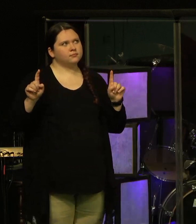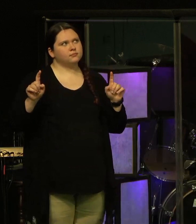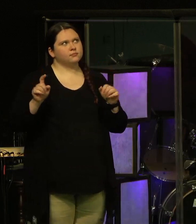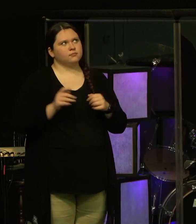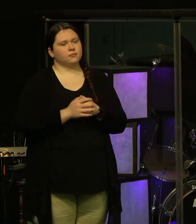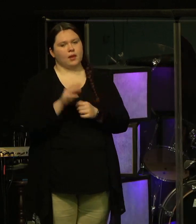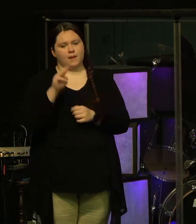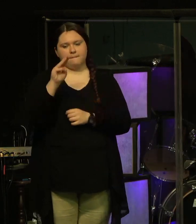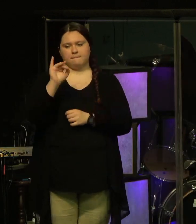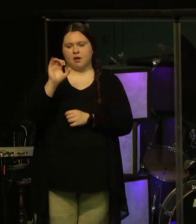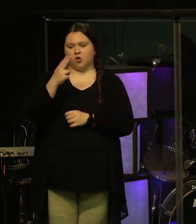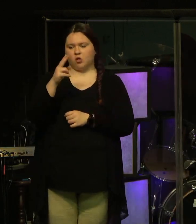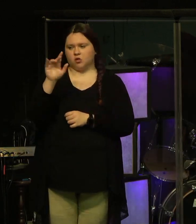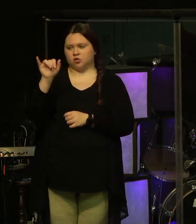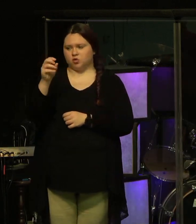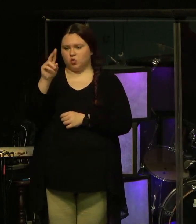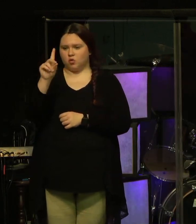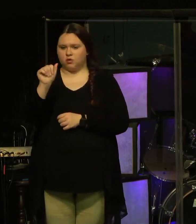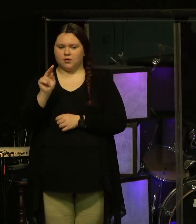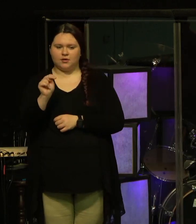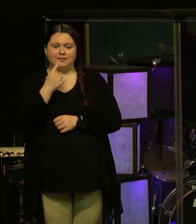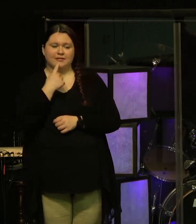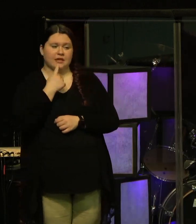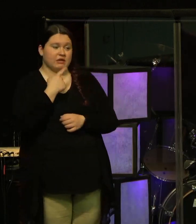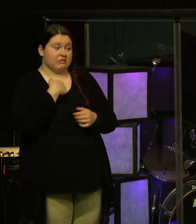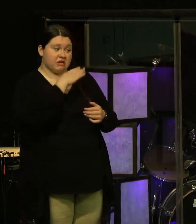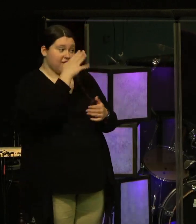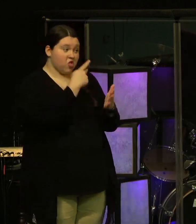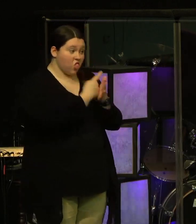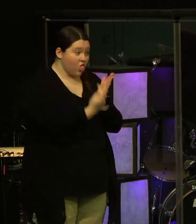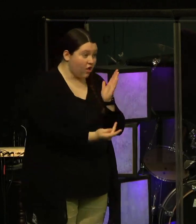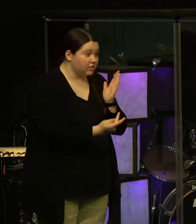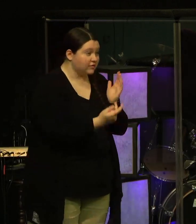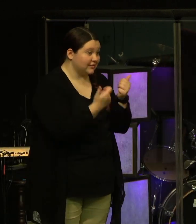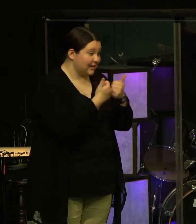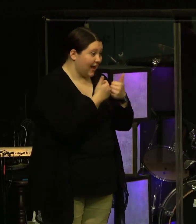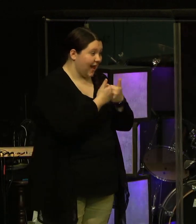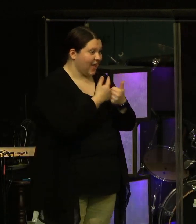Michael Jordan said, I never lost a game. I just ran out of time.